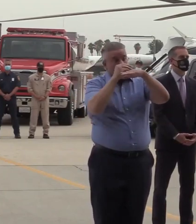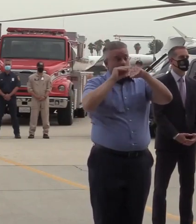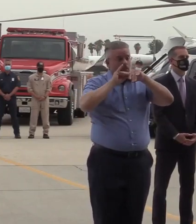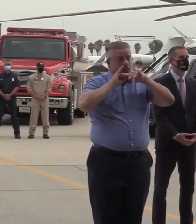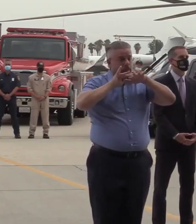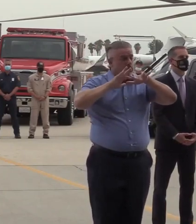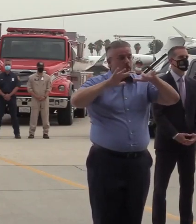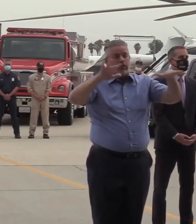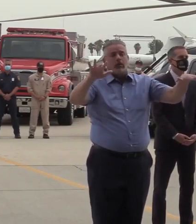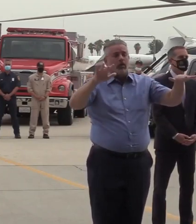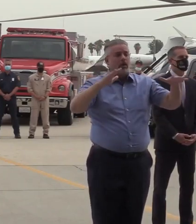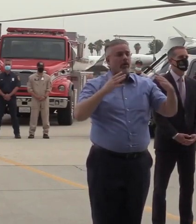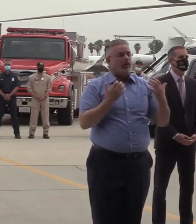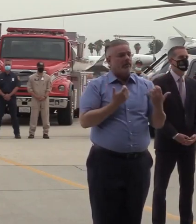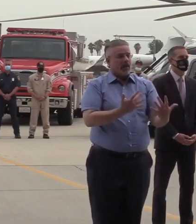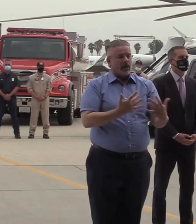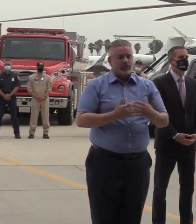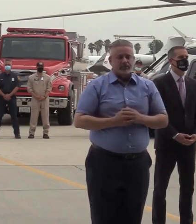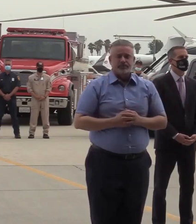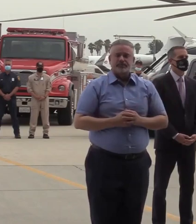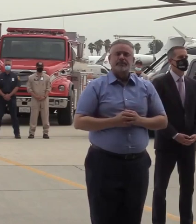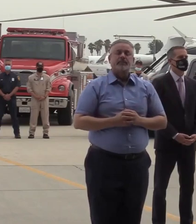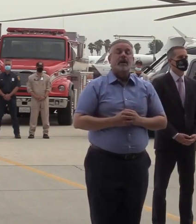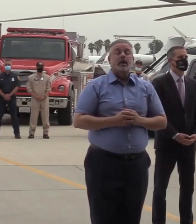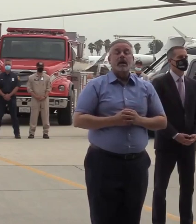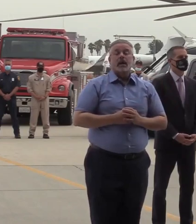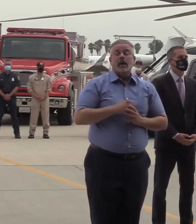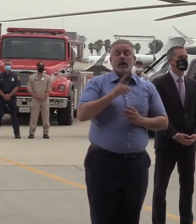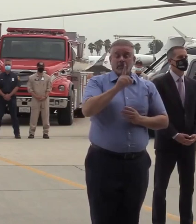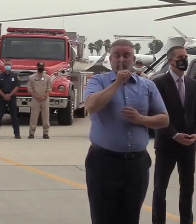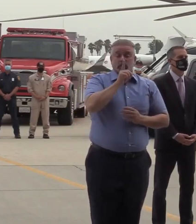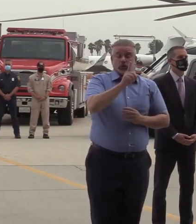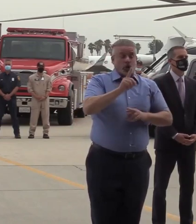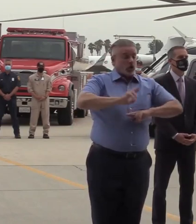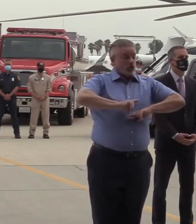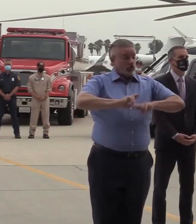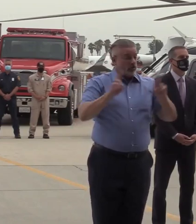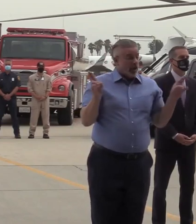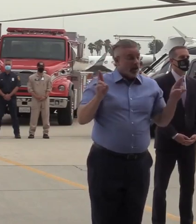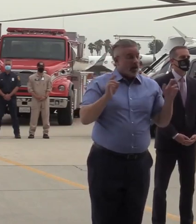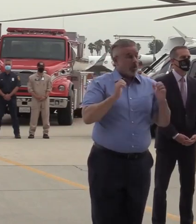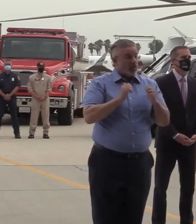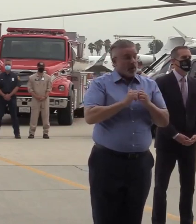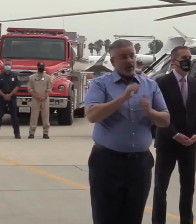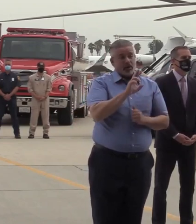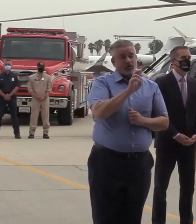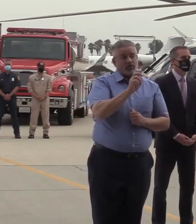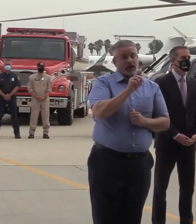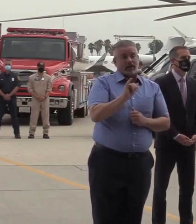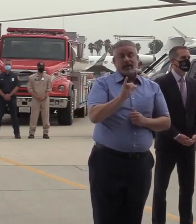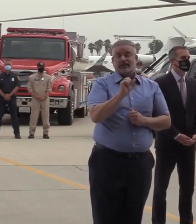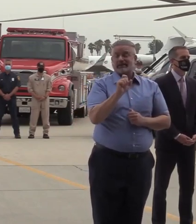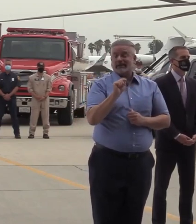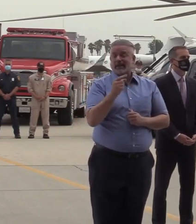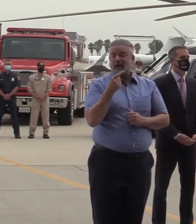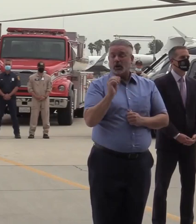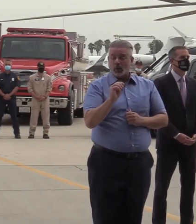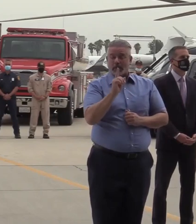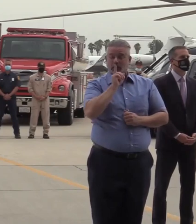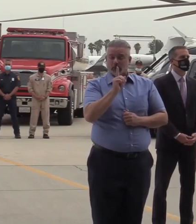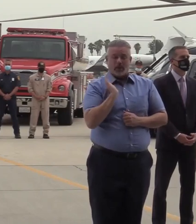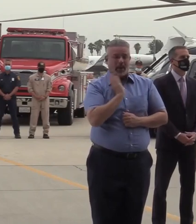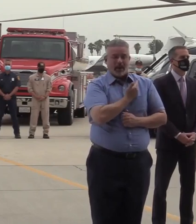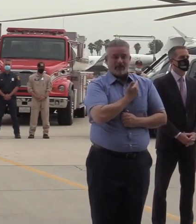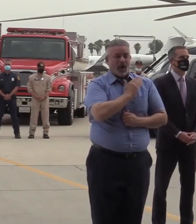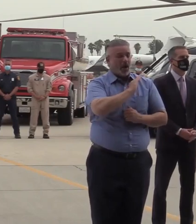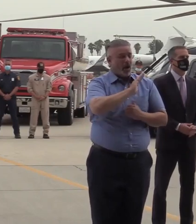and thus catching your house on fire. We need to make sure that we prepare with Ready, Set, Go, and making sure that we